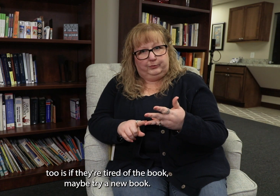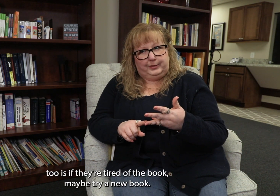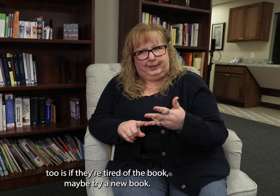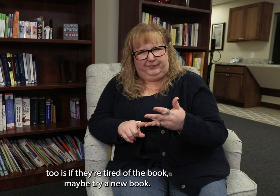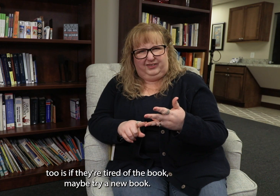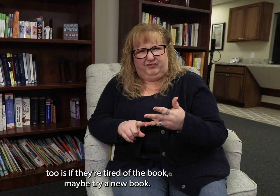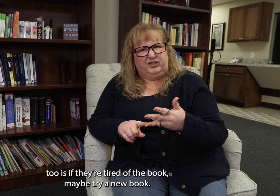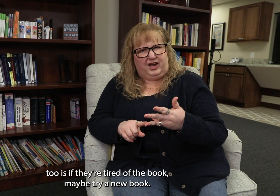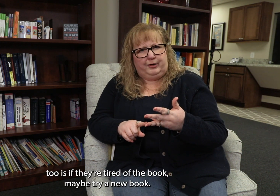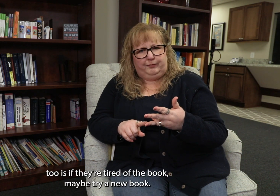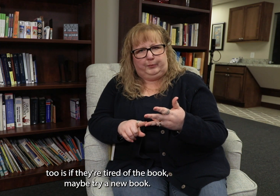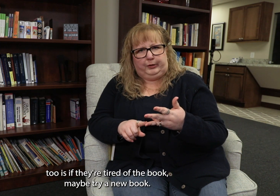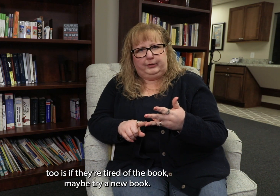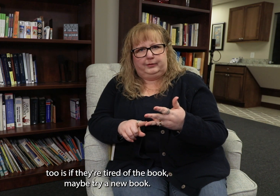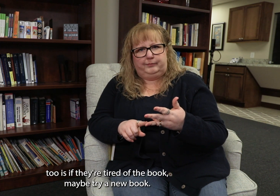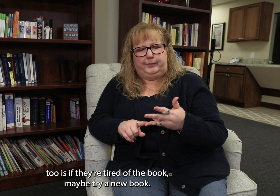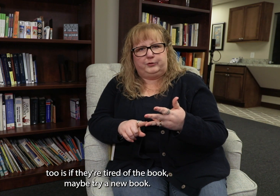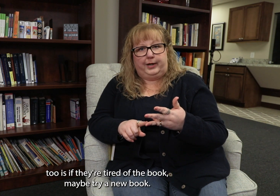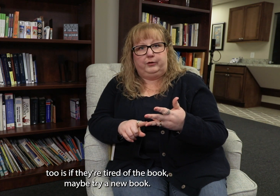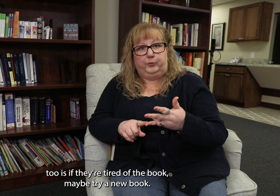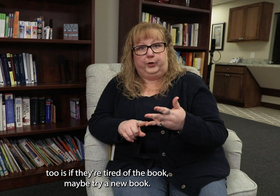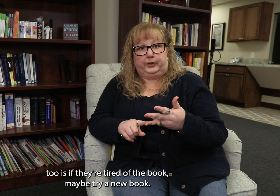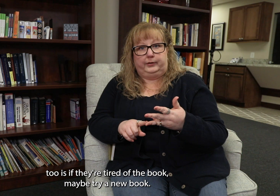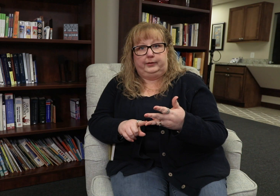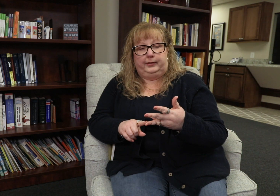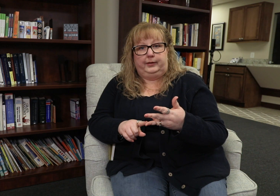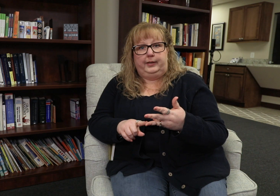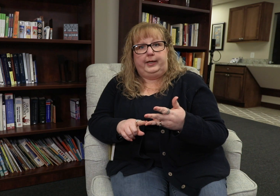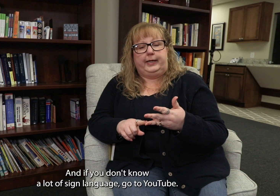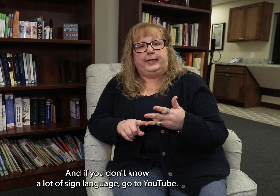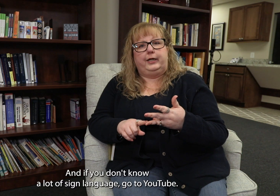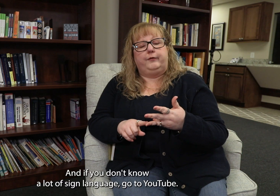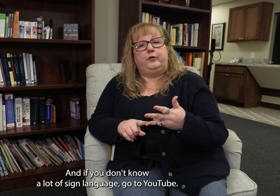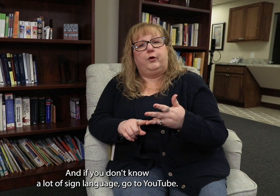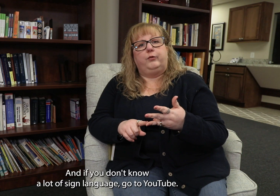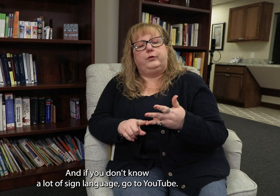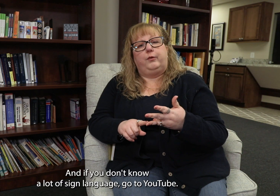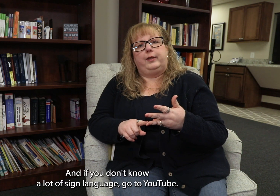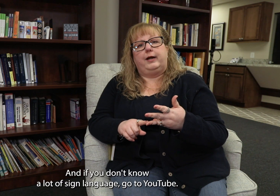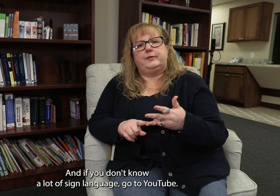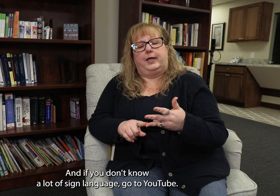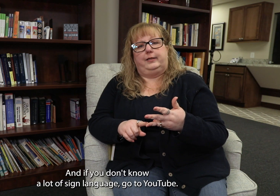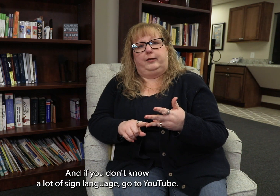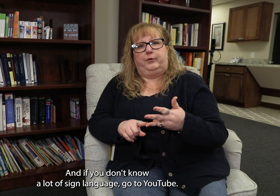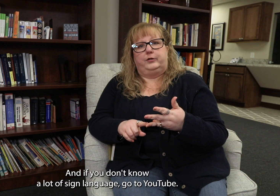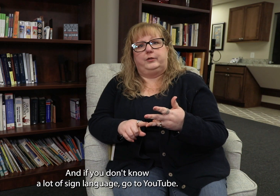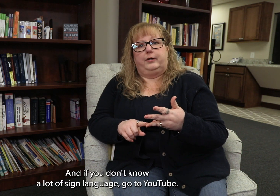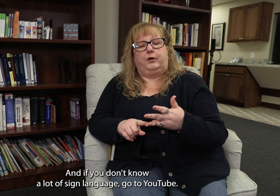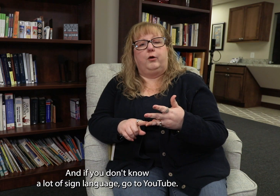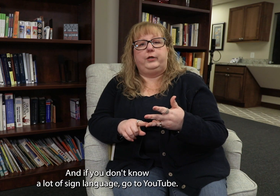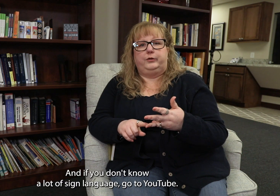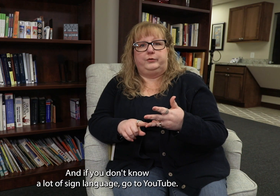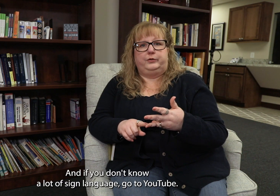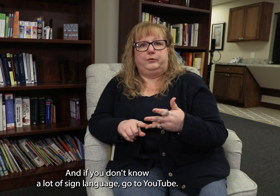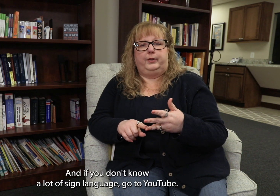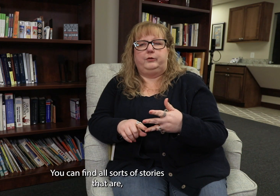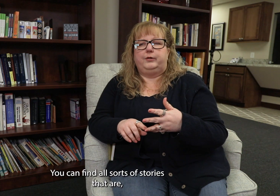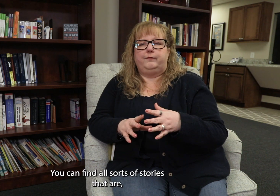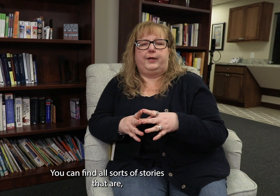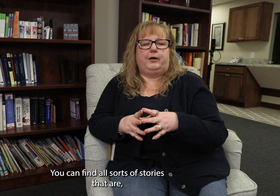is if they're tired of the book, maybe try a new book. And if you don't know a lot of sign language, go to YouTube. You can find